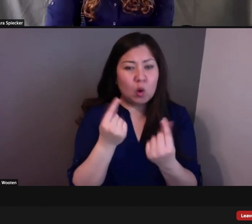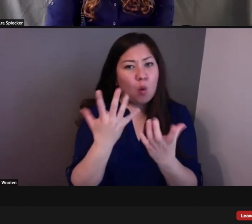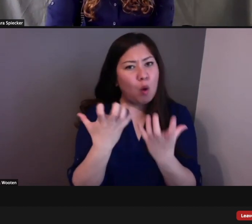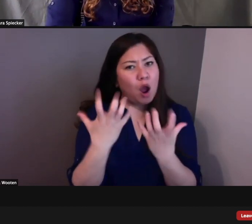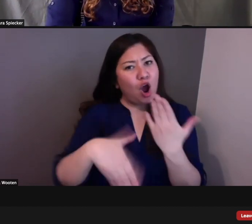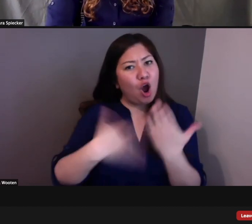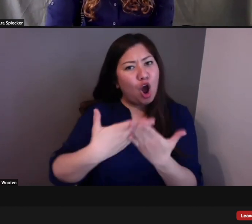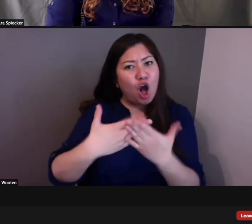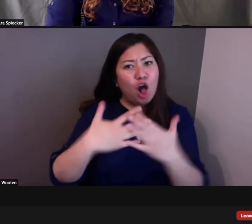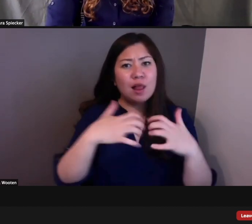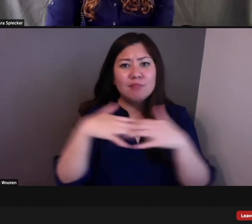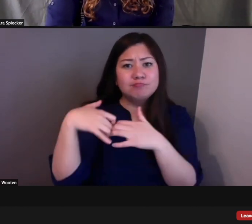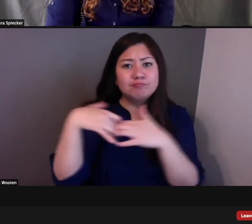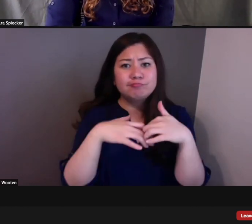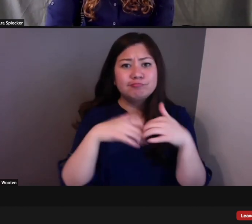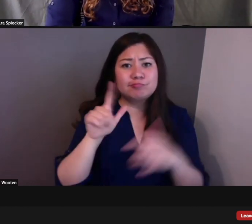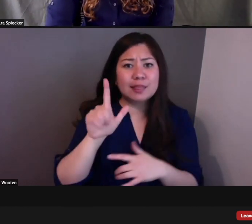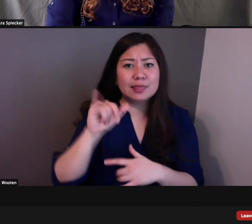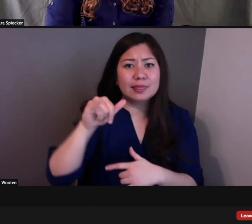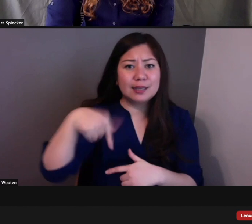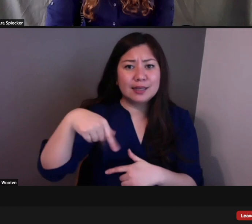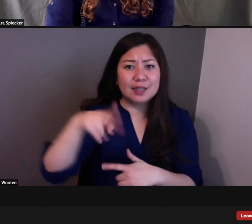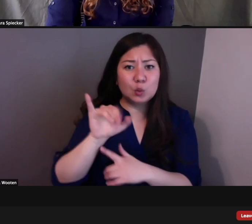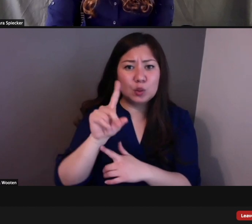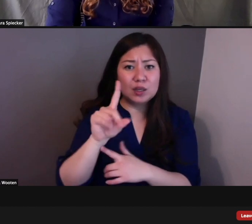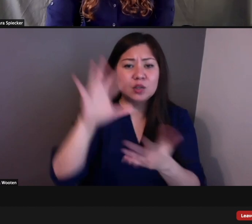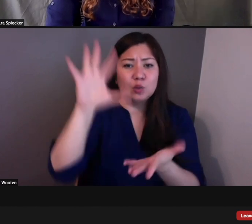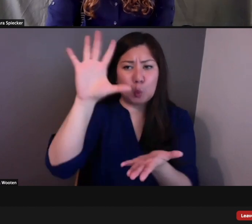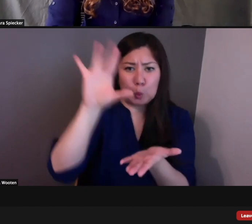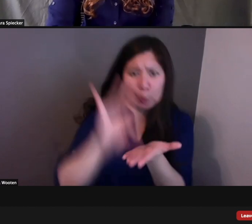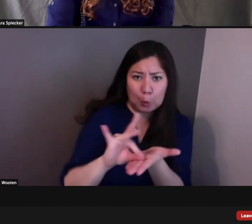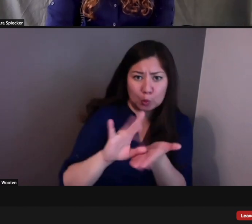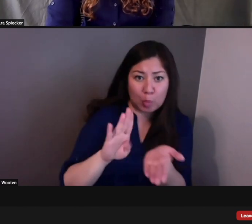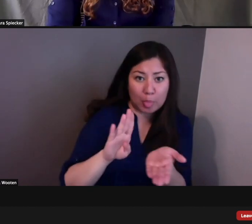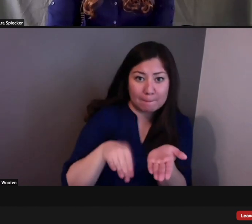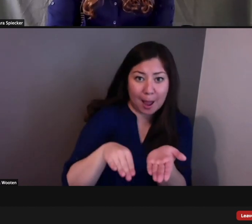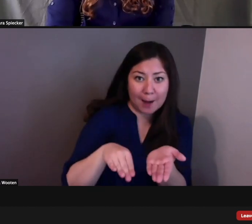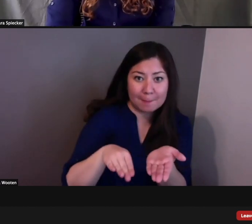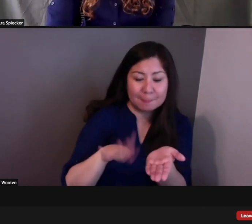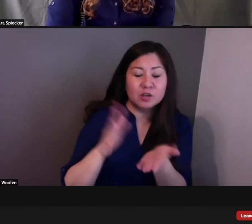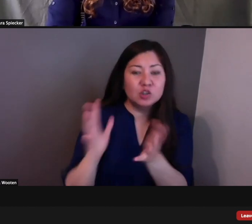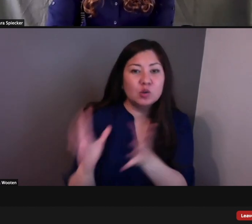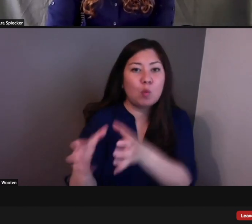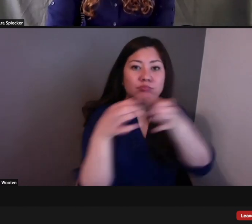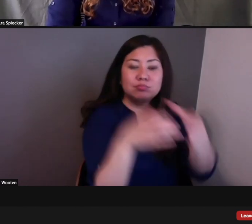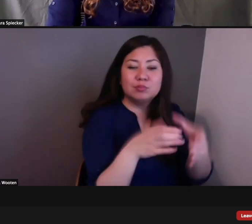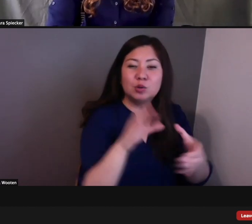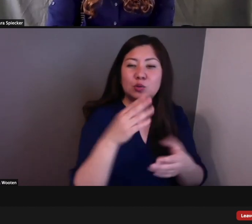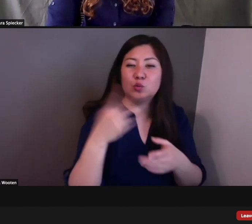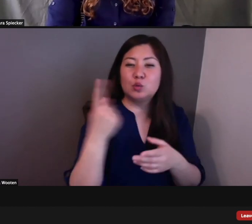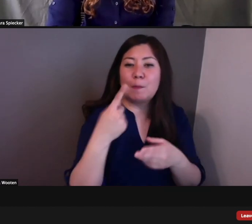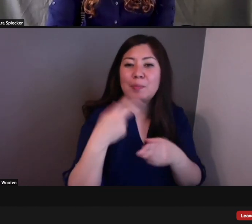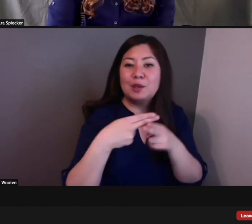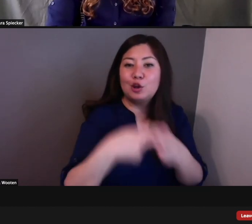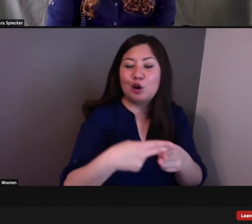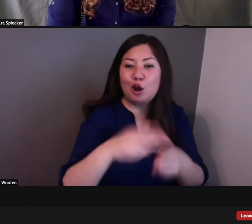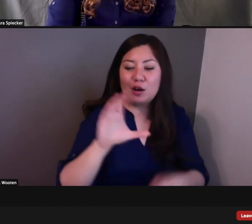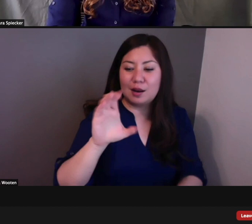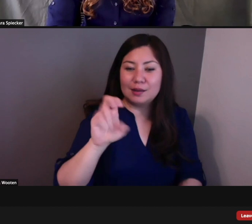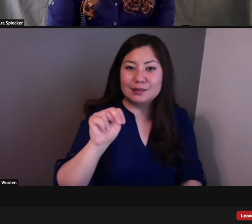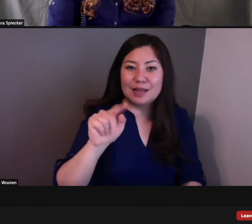5. As you know, people do in the deaf community. So we had a lot of video submissions. It was really cool. We want to show you a few of